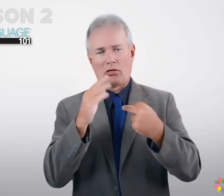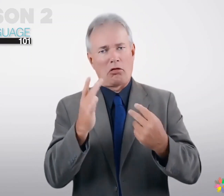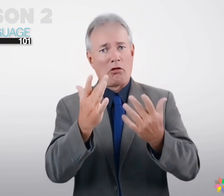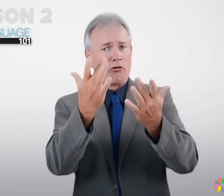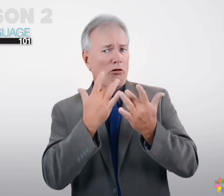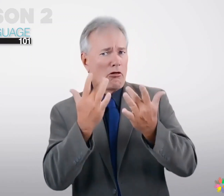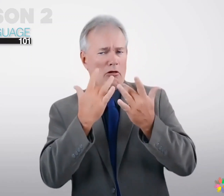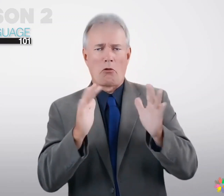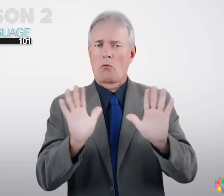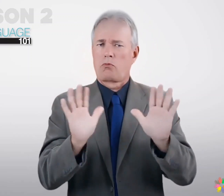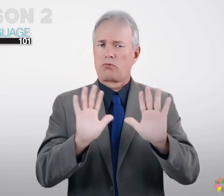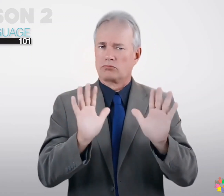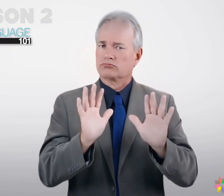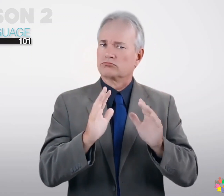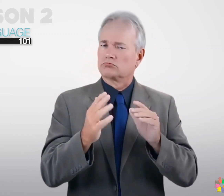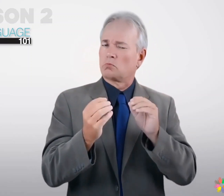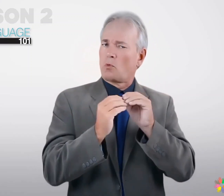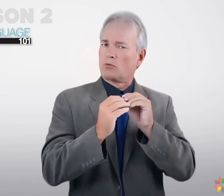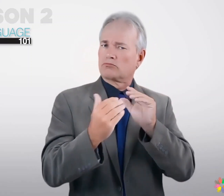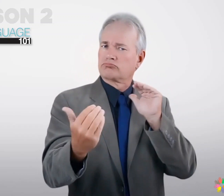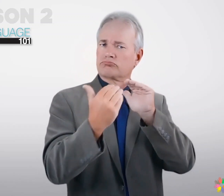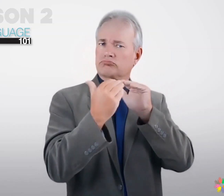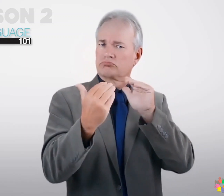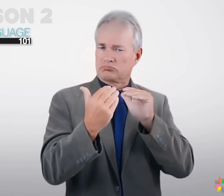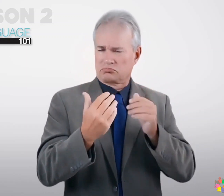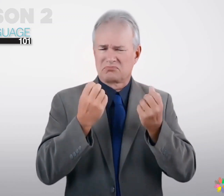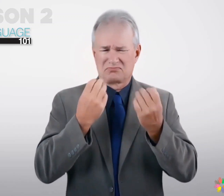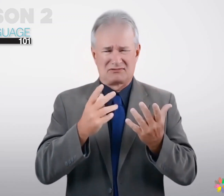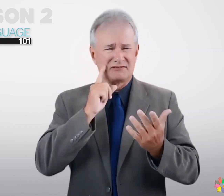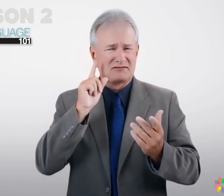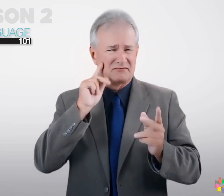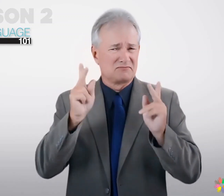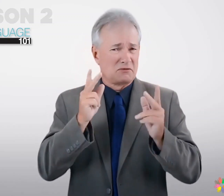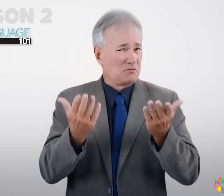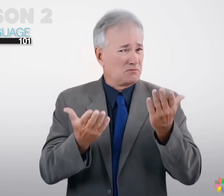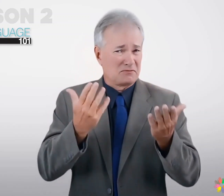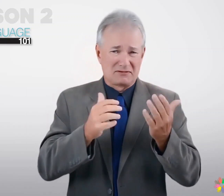it's important to not look down on deaf people. Look at us as equals.